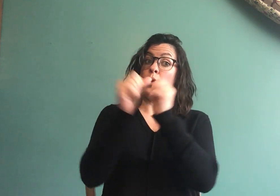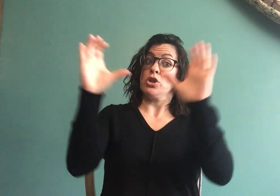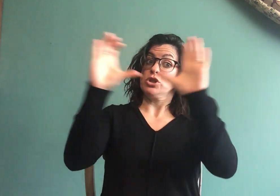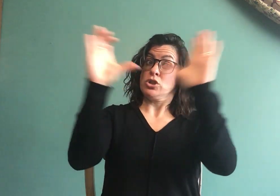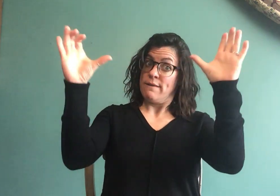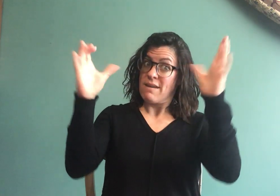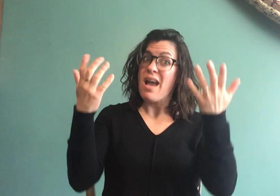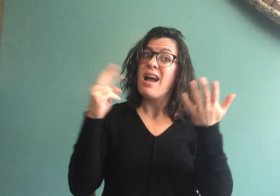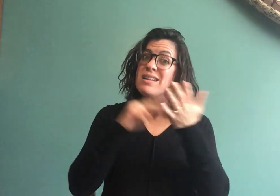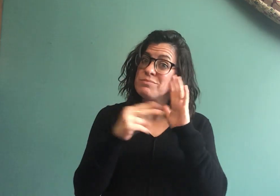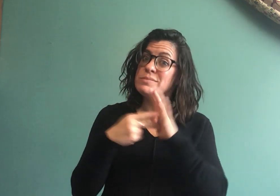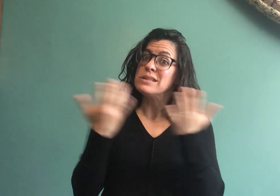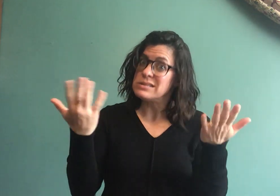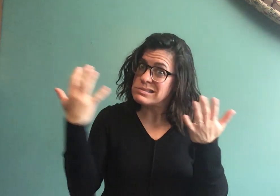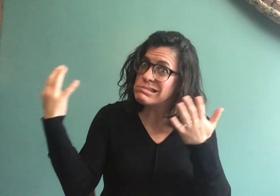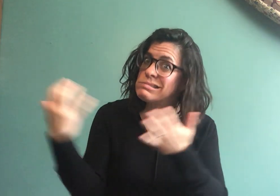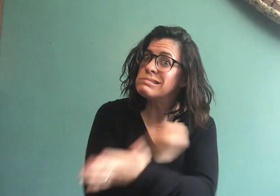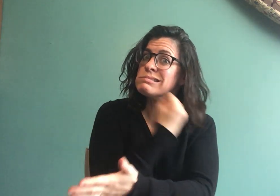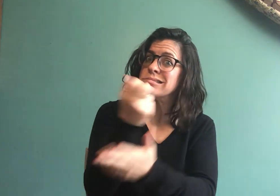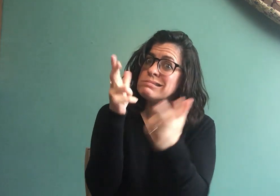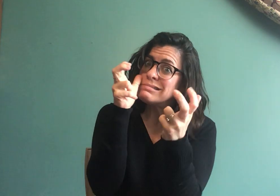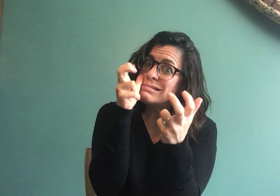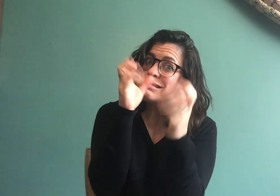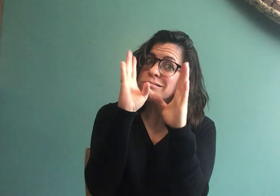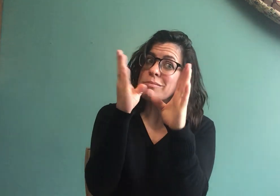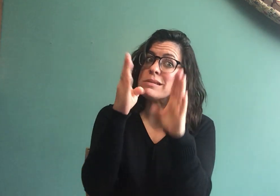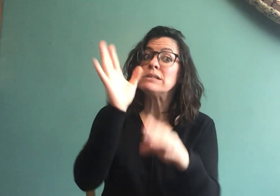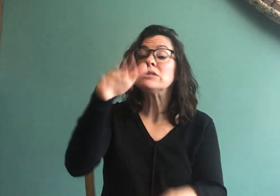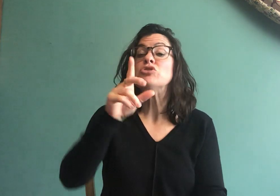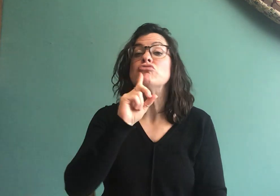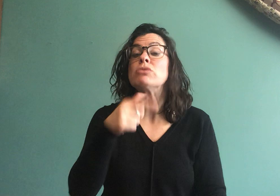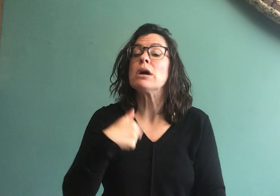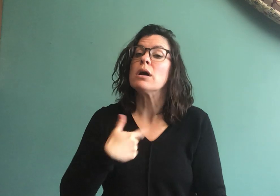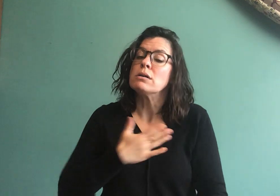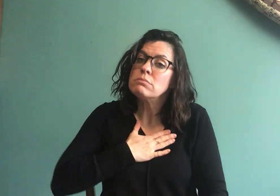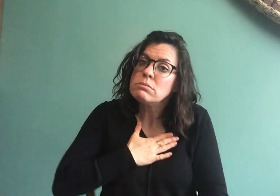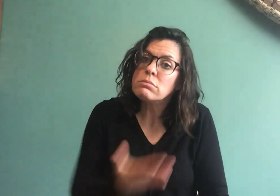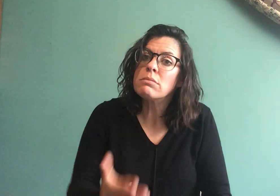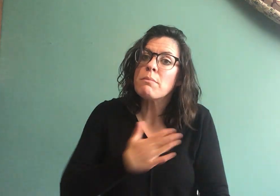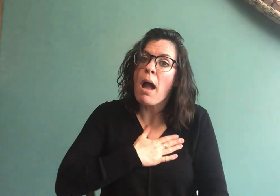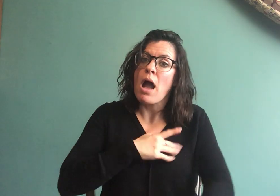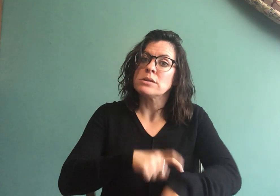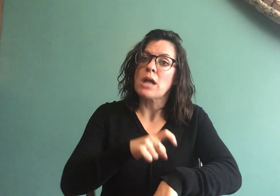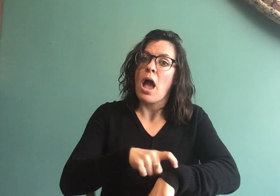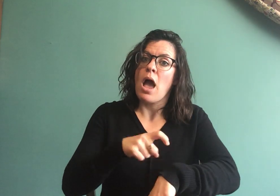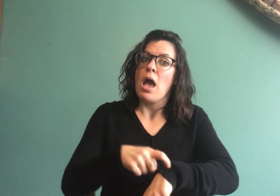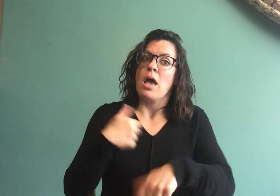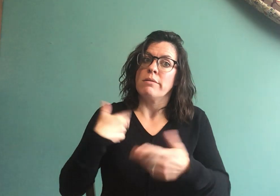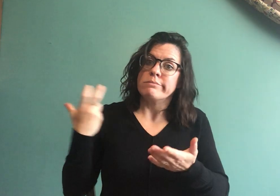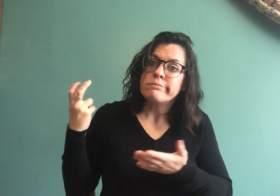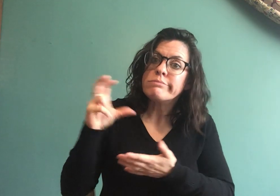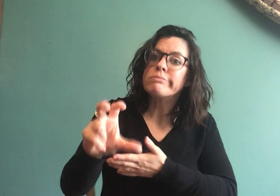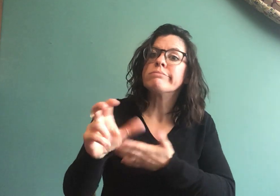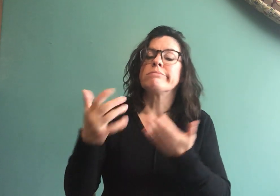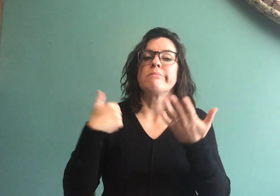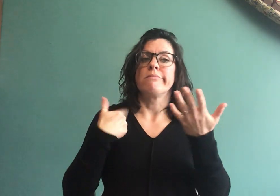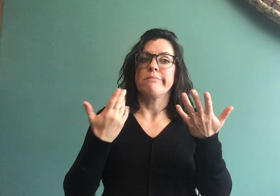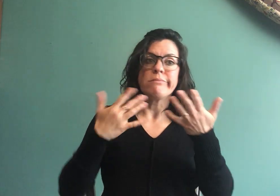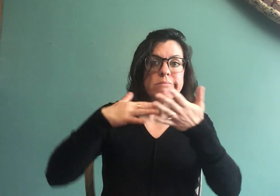gals. I'm not sure I'm getting enough participation that I want. Okay, we will have class tomorrow. You will have a